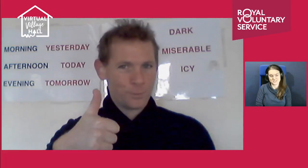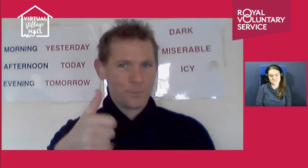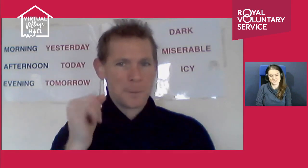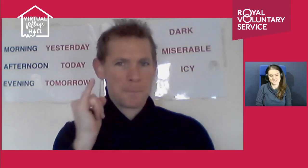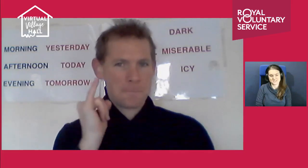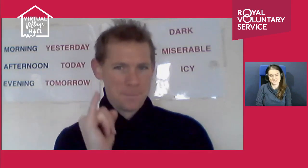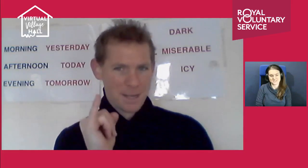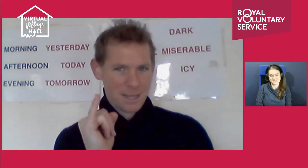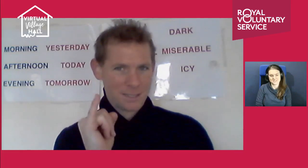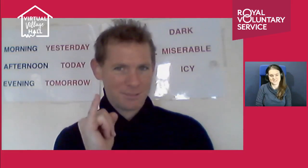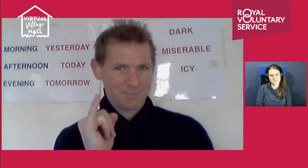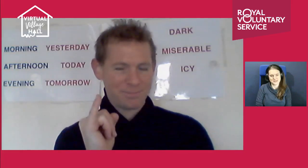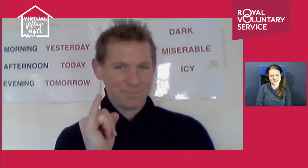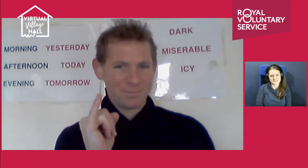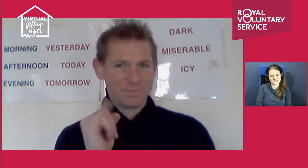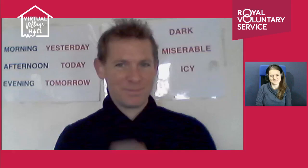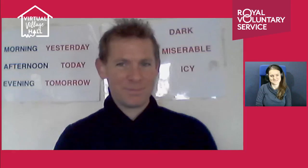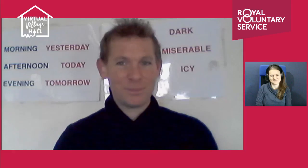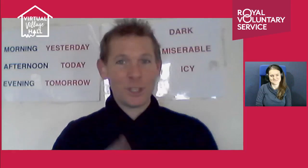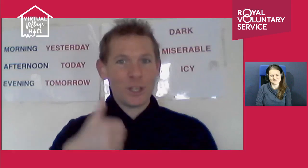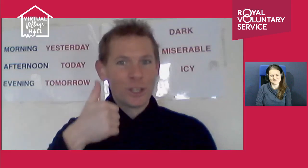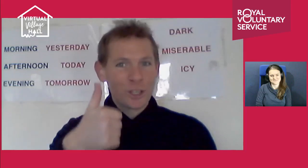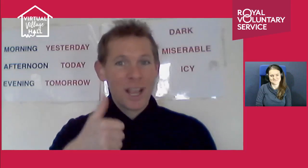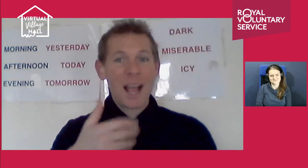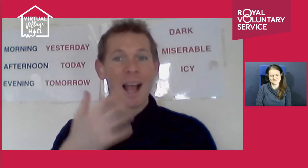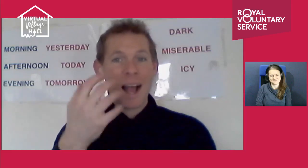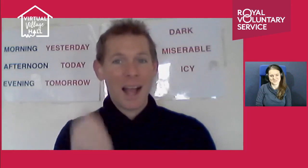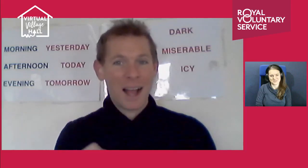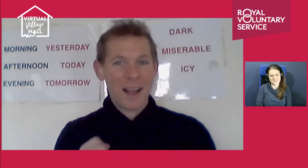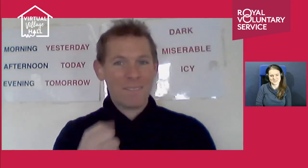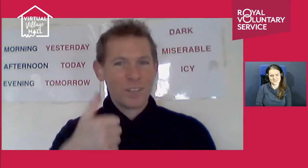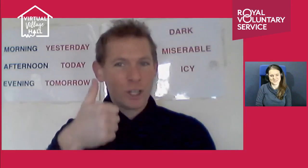Good and bad.